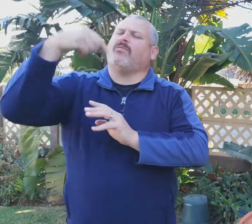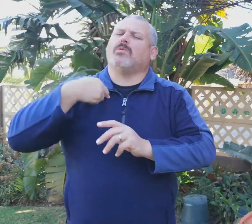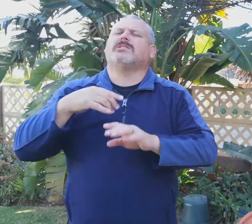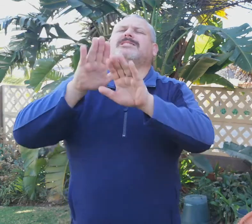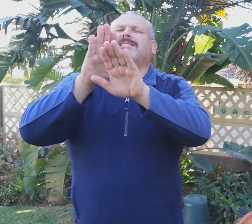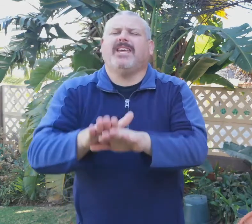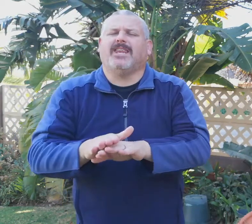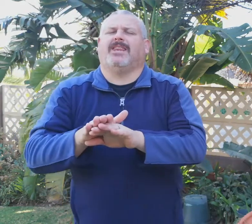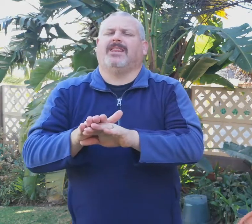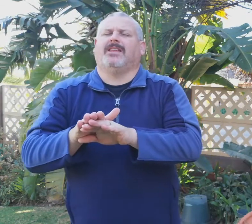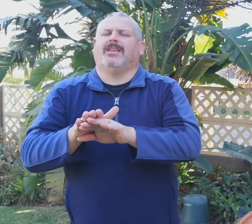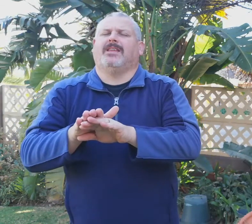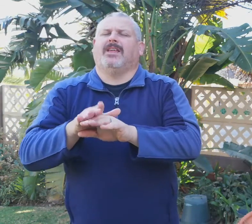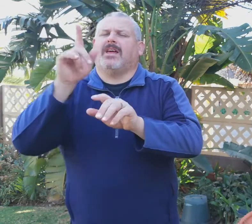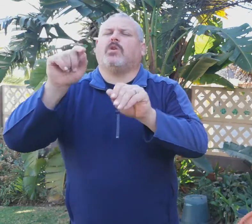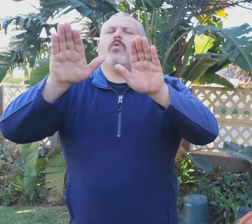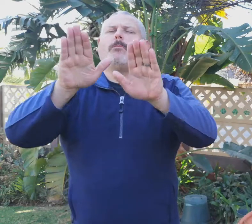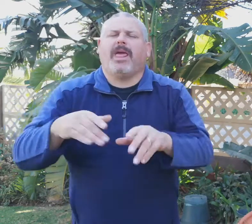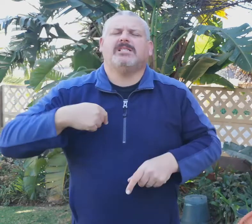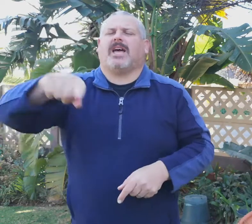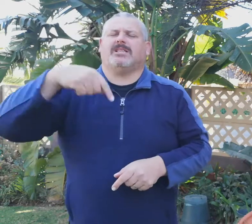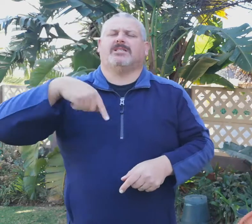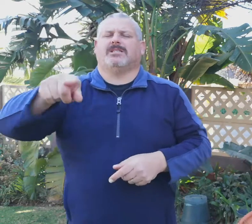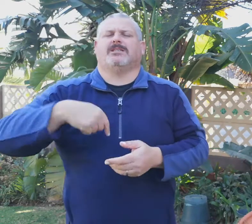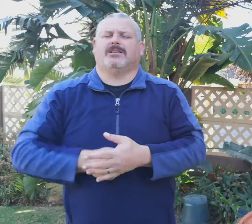Dat u vir ons sal seën, dat u wil bless us.